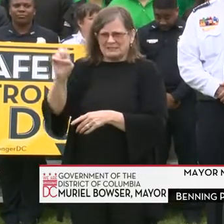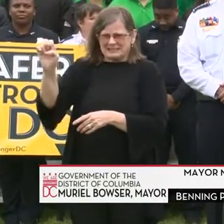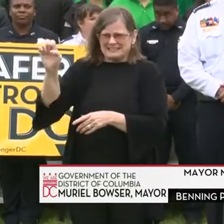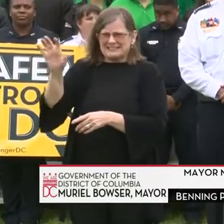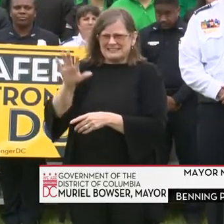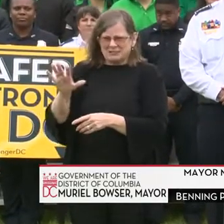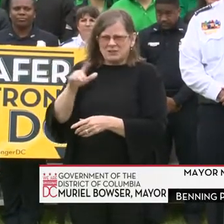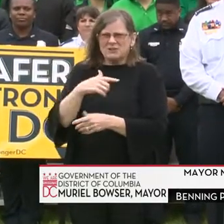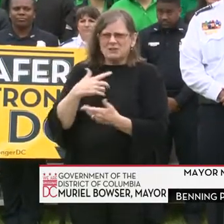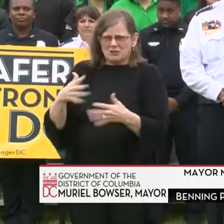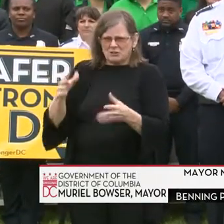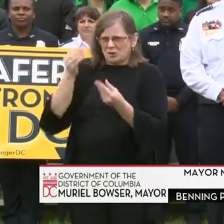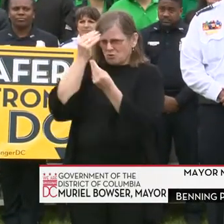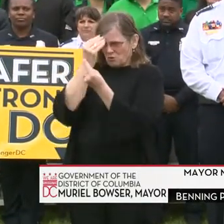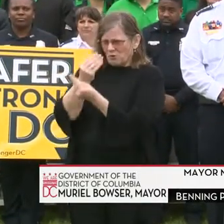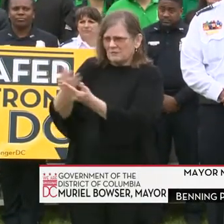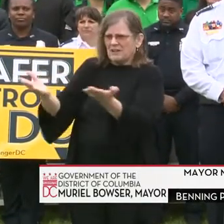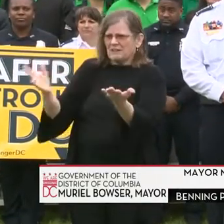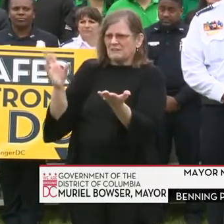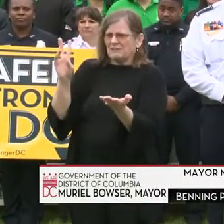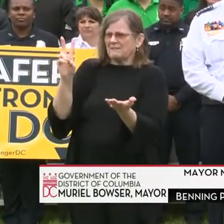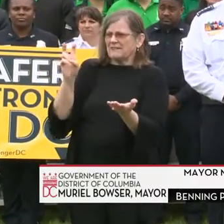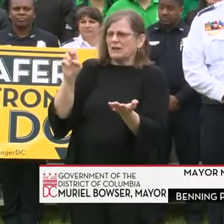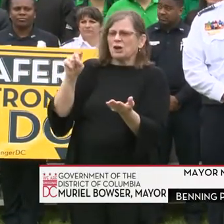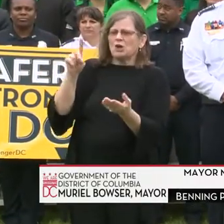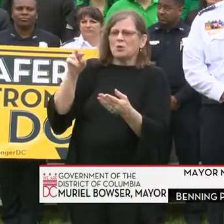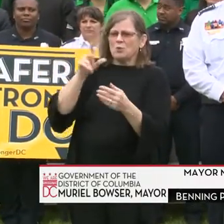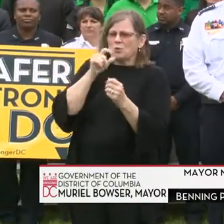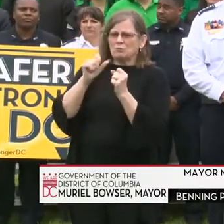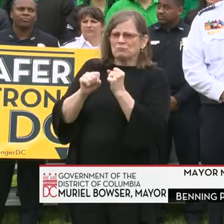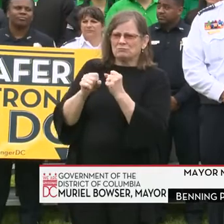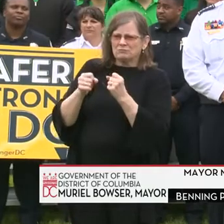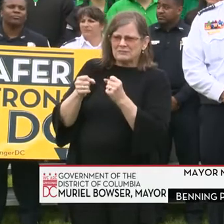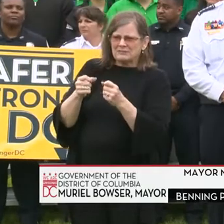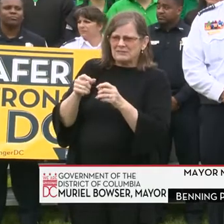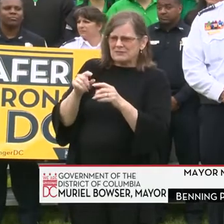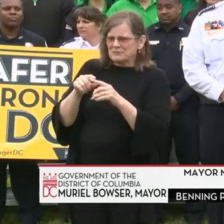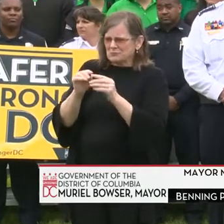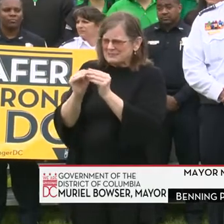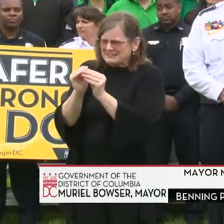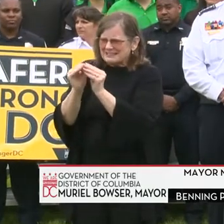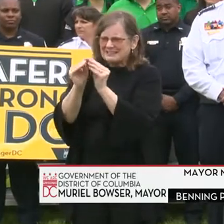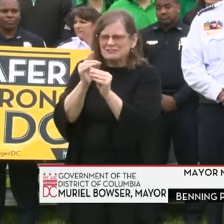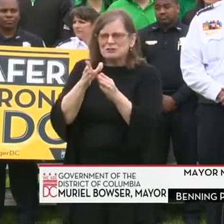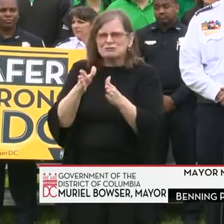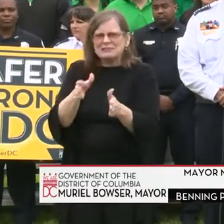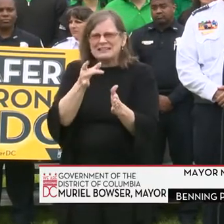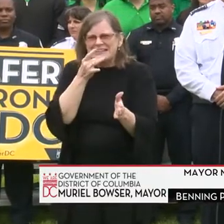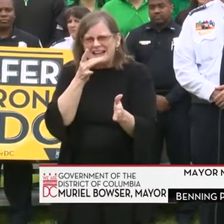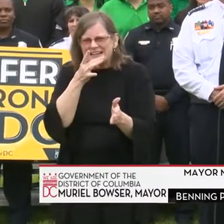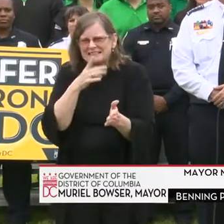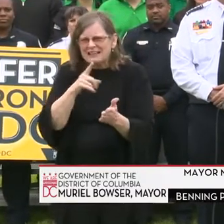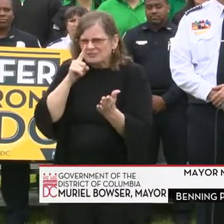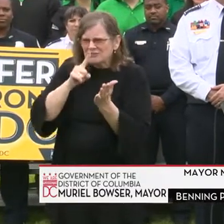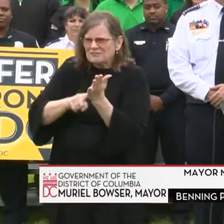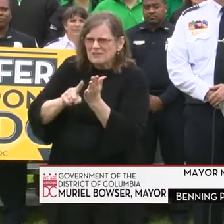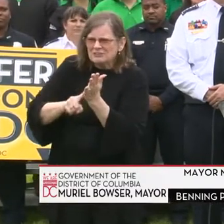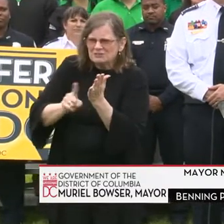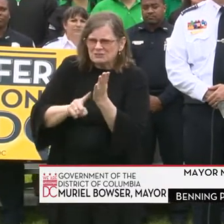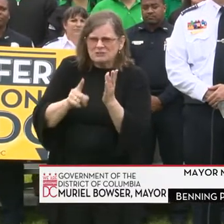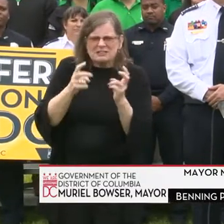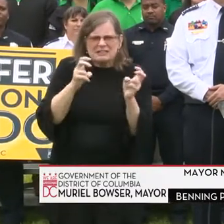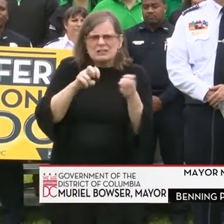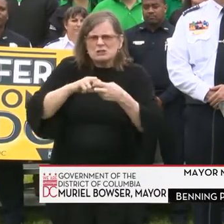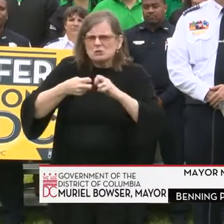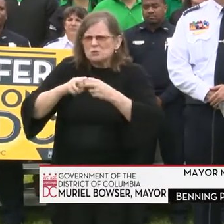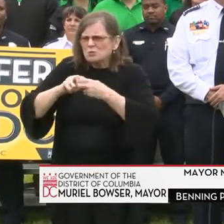notified our vendor who maintains street lights and crosswalk signals. They are investigating the issue to understand what the